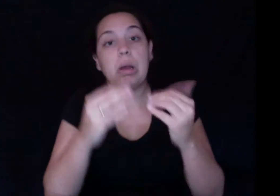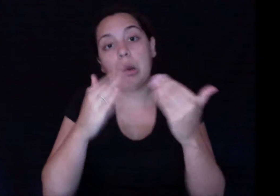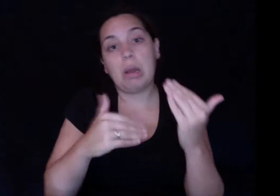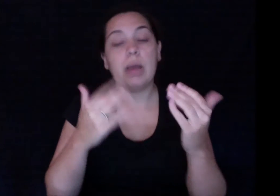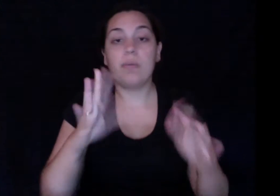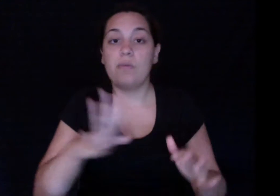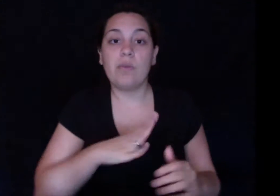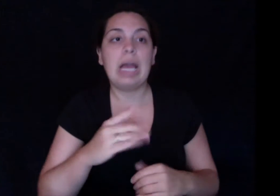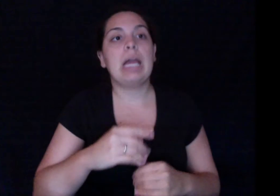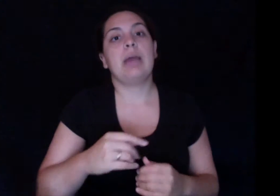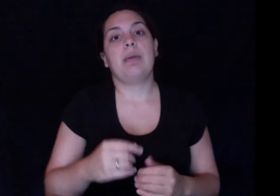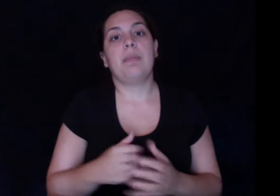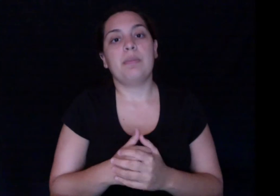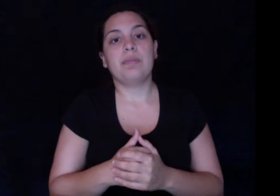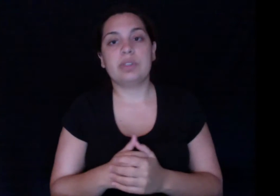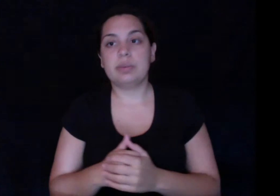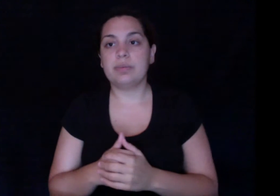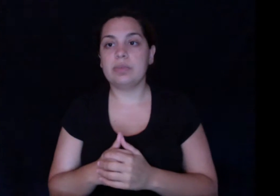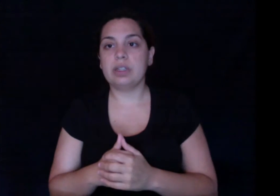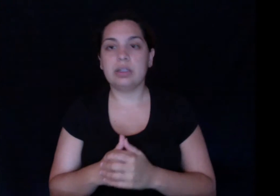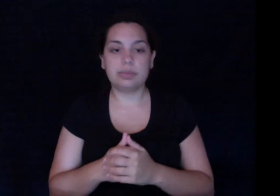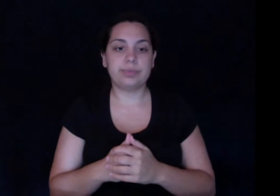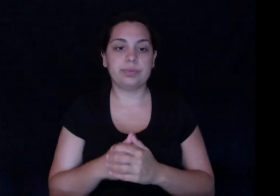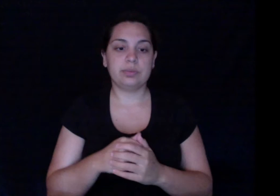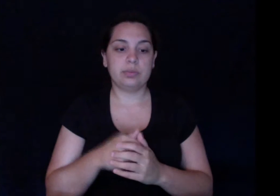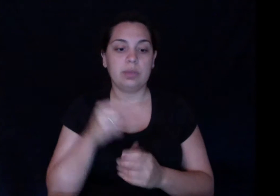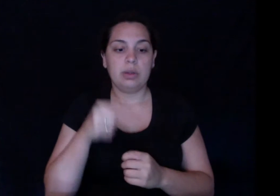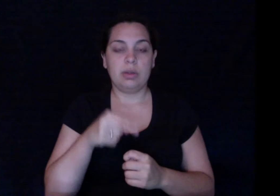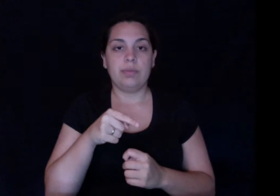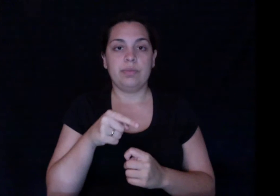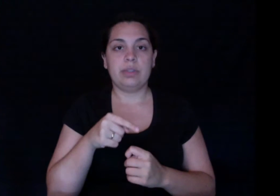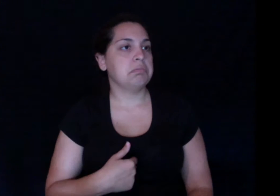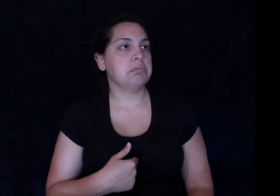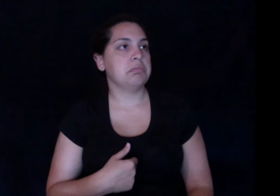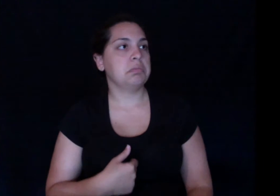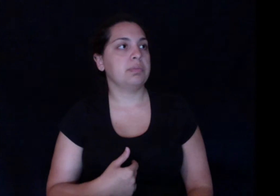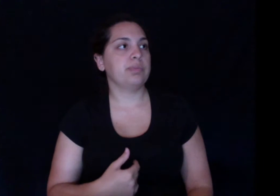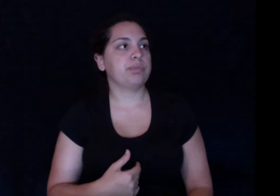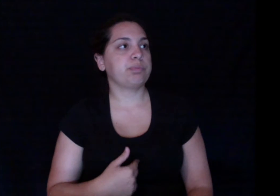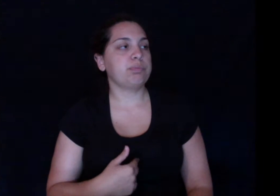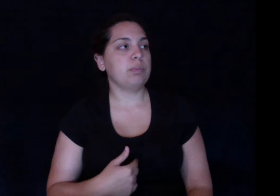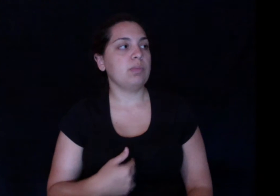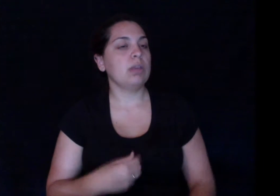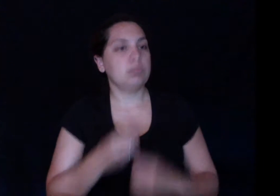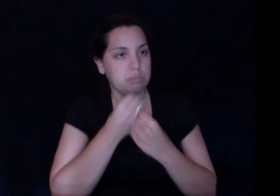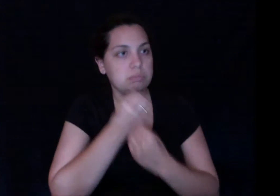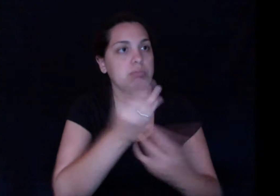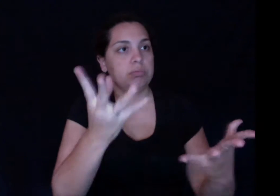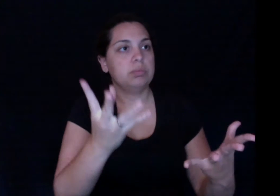from a Redditor who saw a post from former Reddit GM Eric Martin and was inspired to make a difference with his bone marrow transplant.